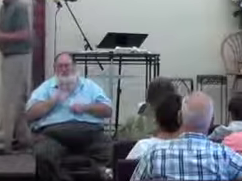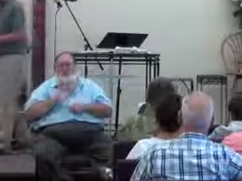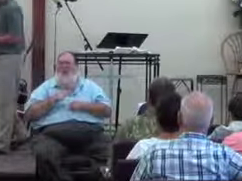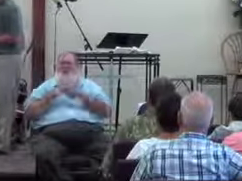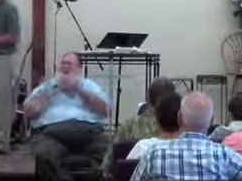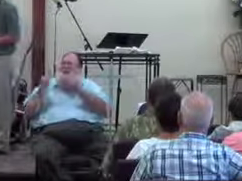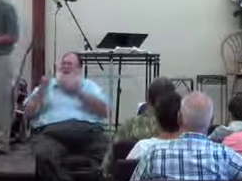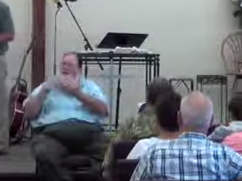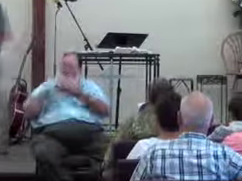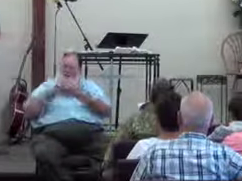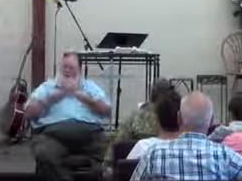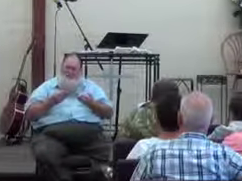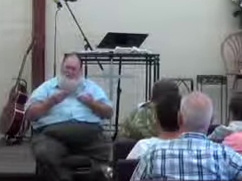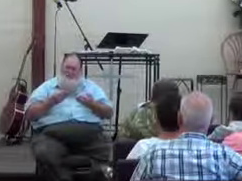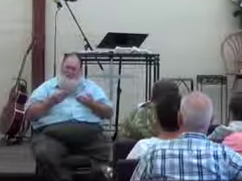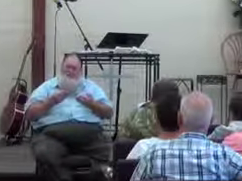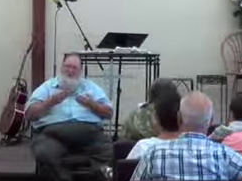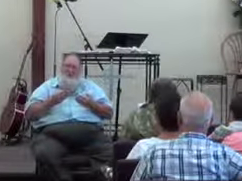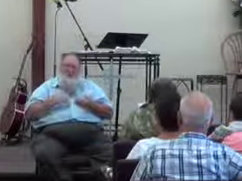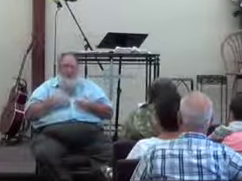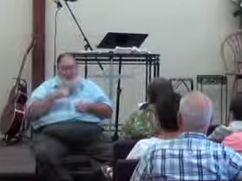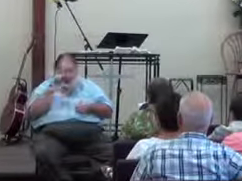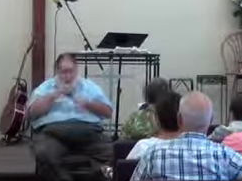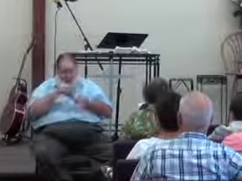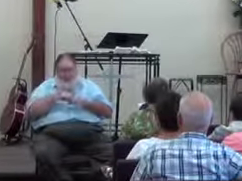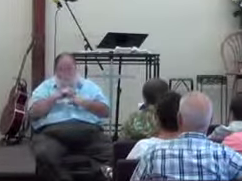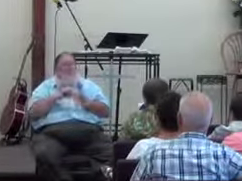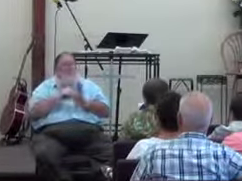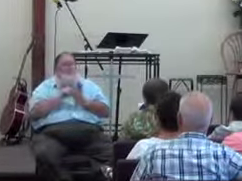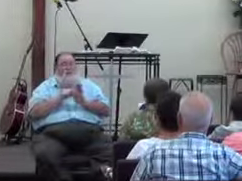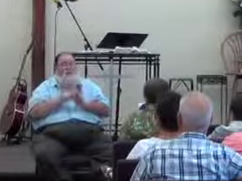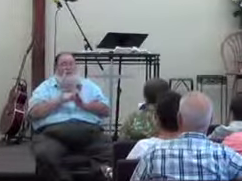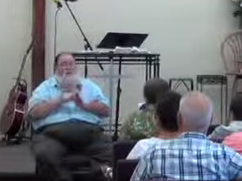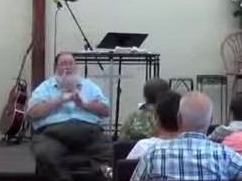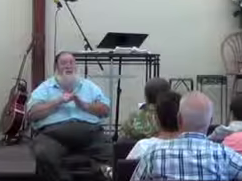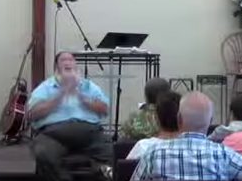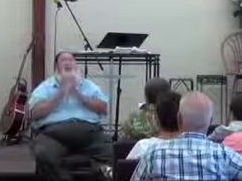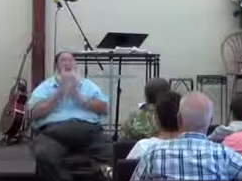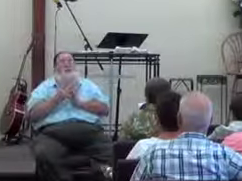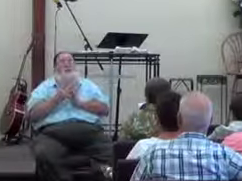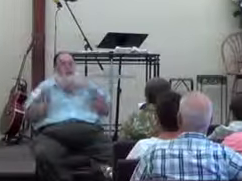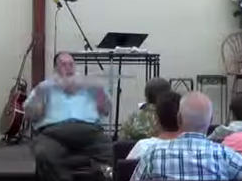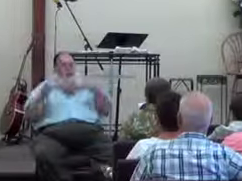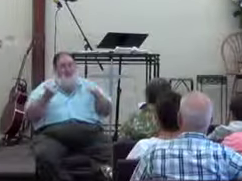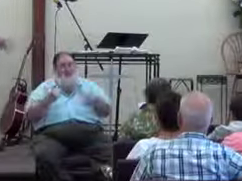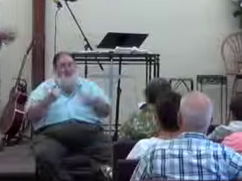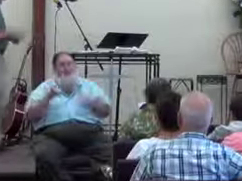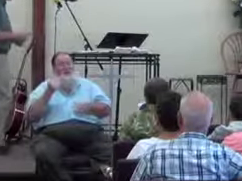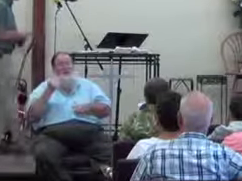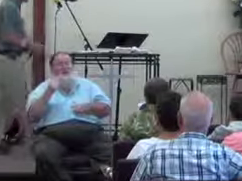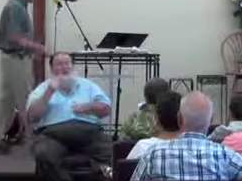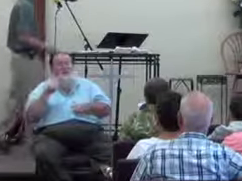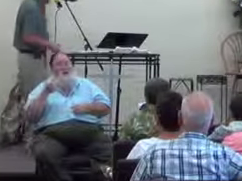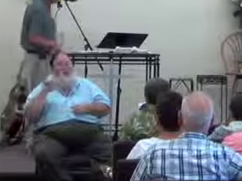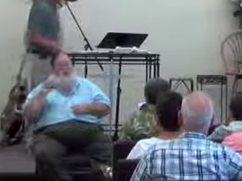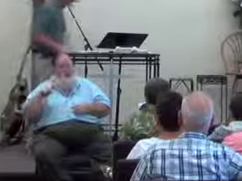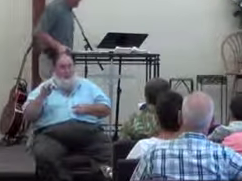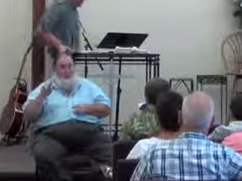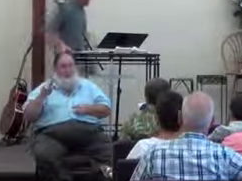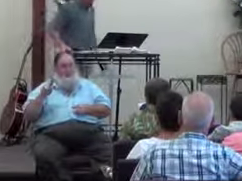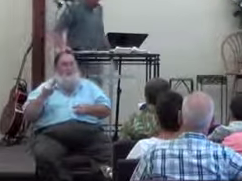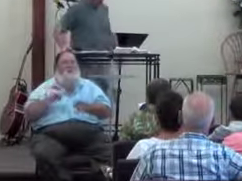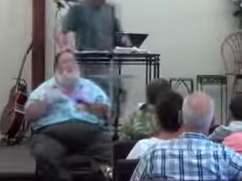where Jesus healed, 10 lepers, and one came back to thank him. Just one. You know, they had all that going on in their life, but just one